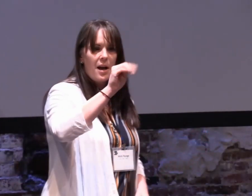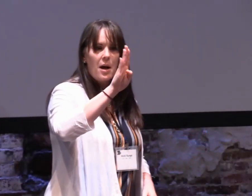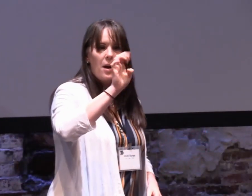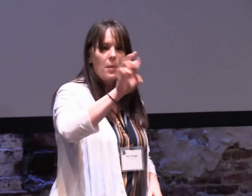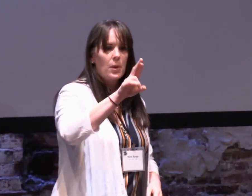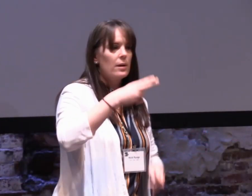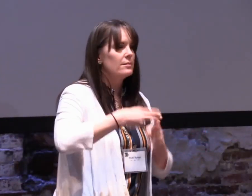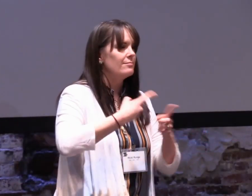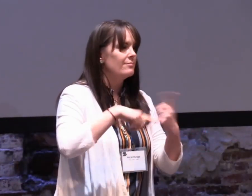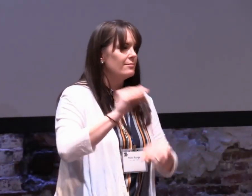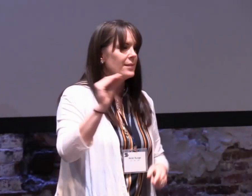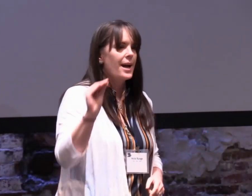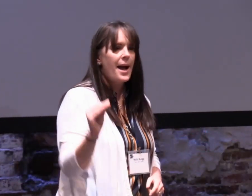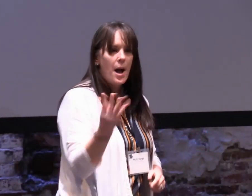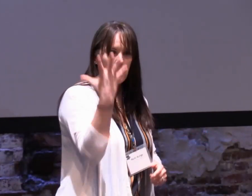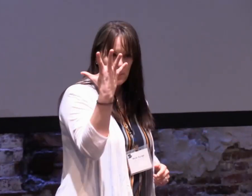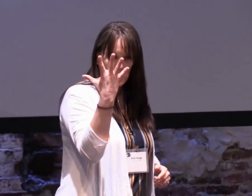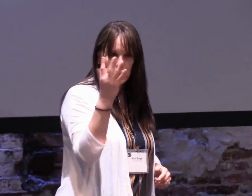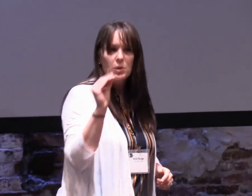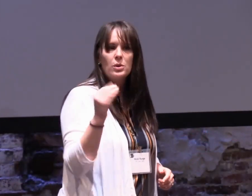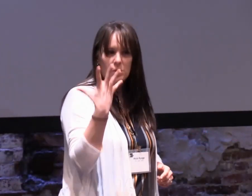birth. Her name is Amber.